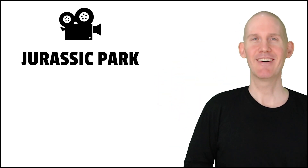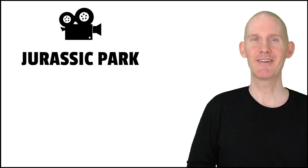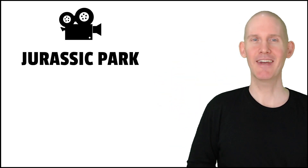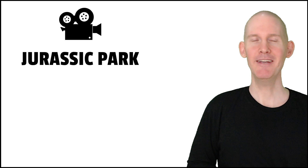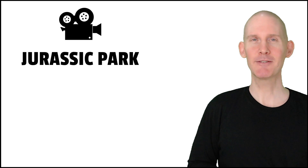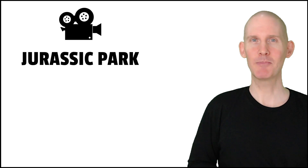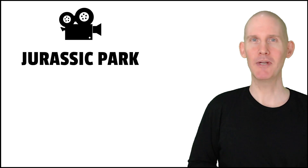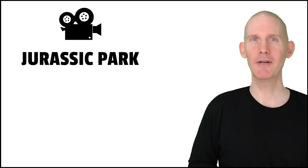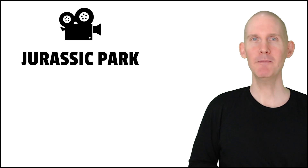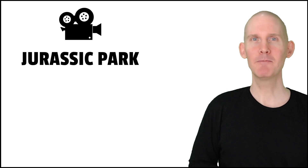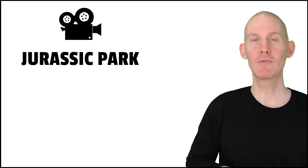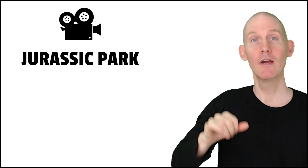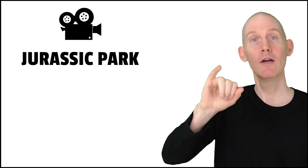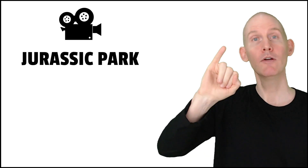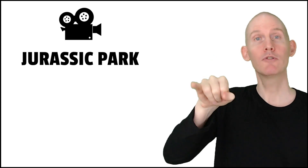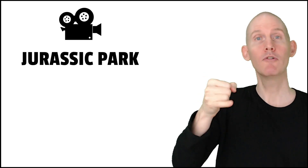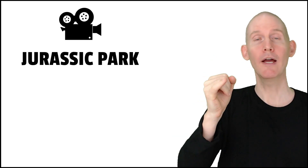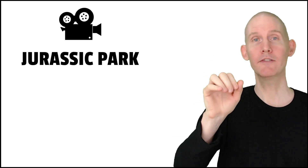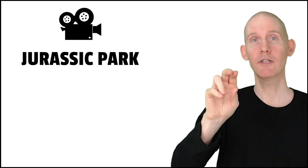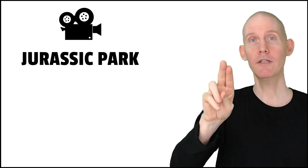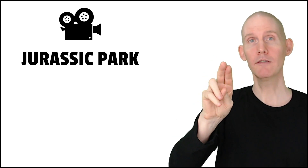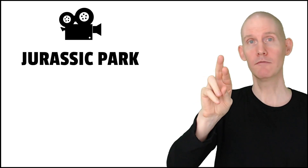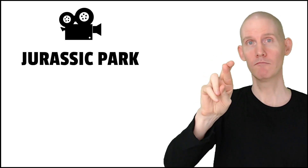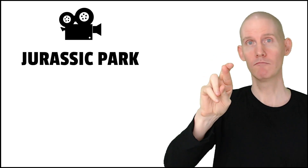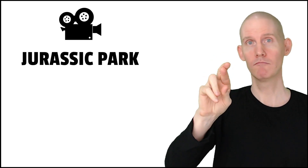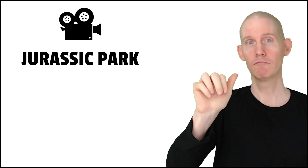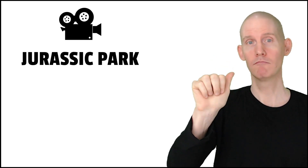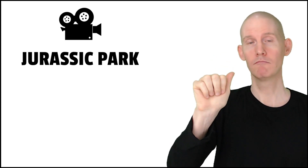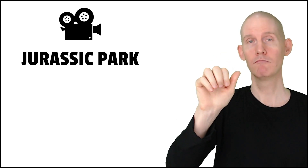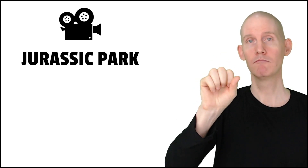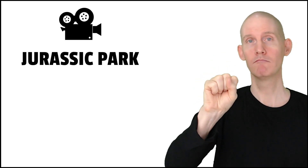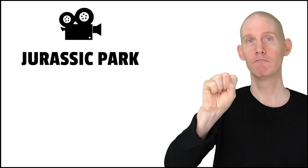Okay, speeding up. Jurassic